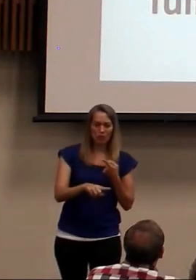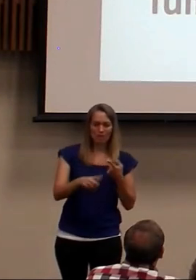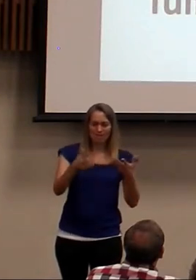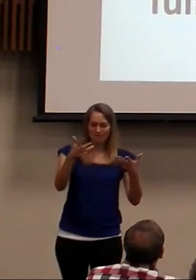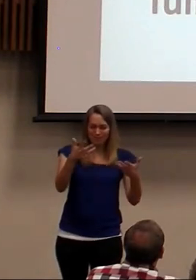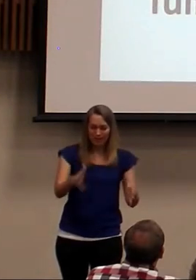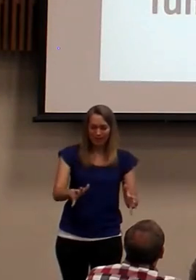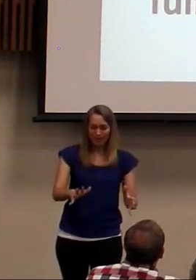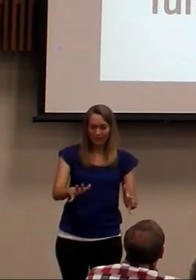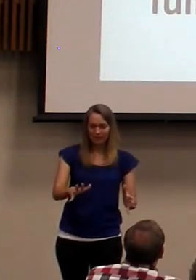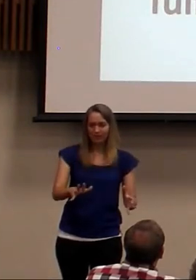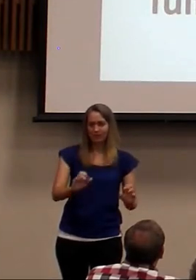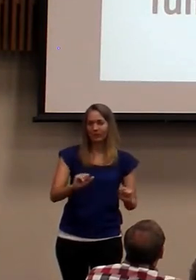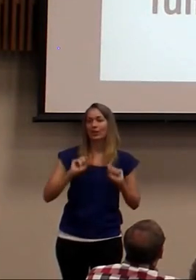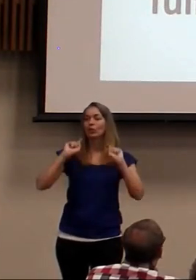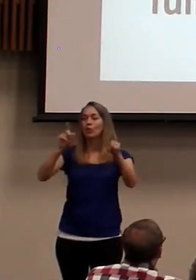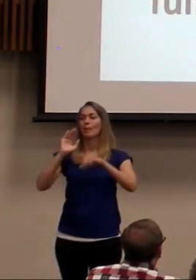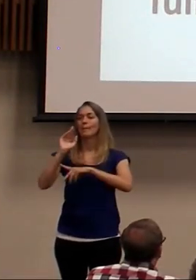your ministry.